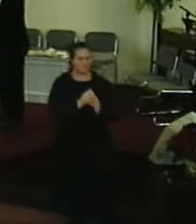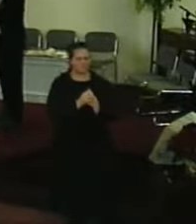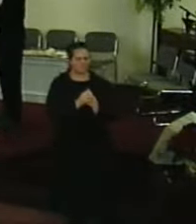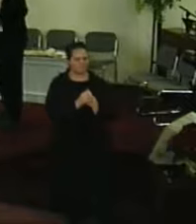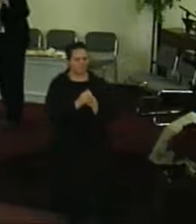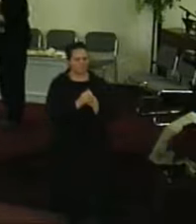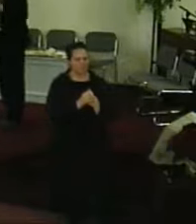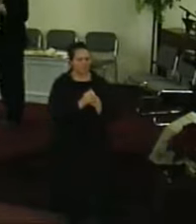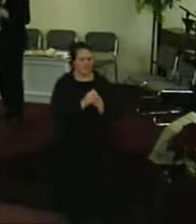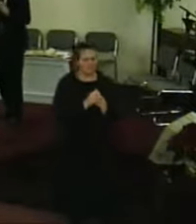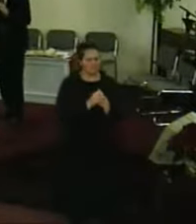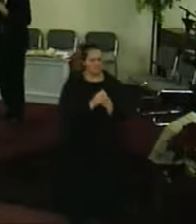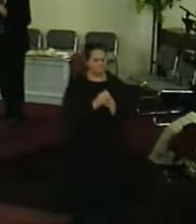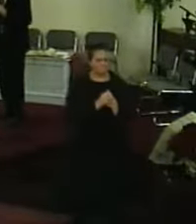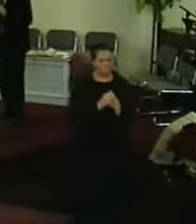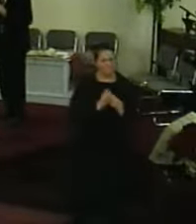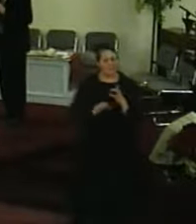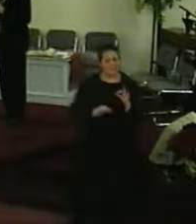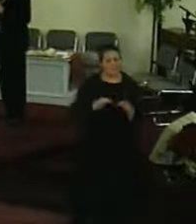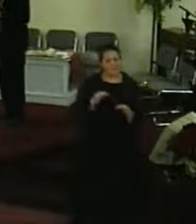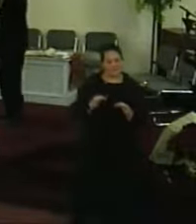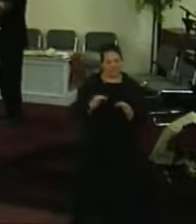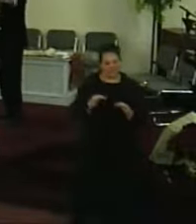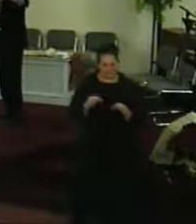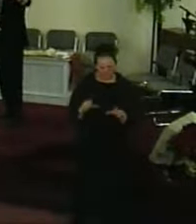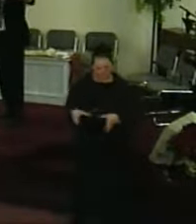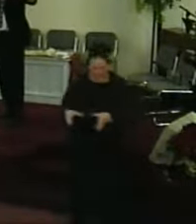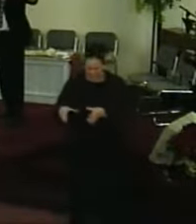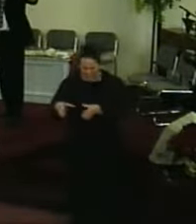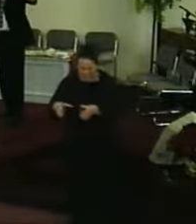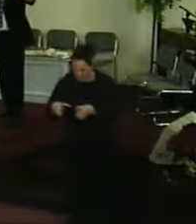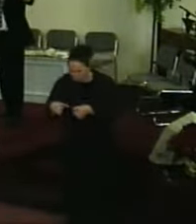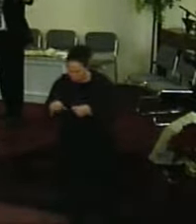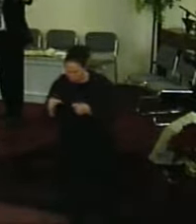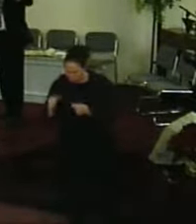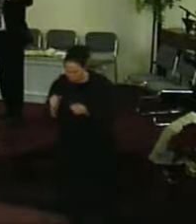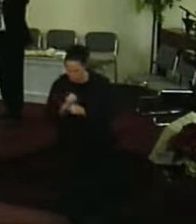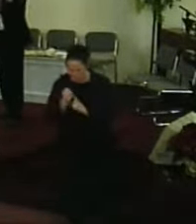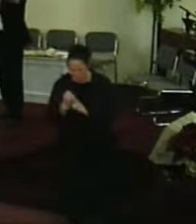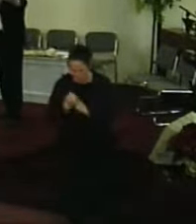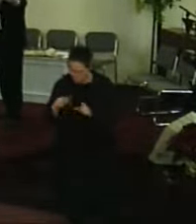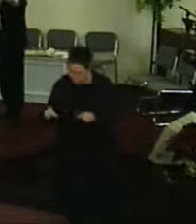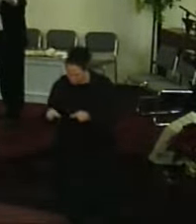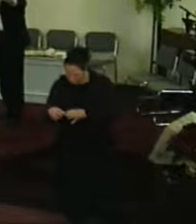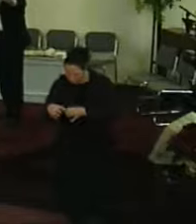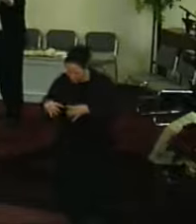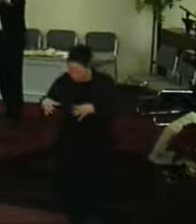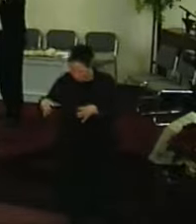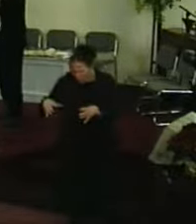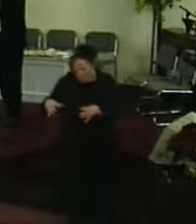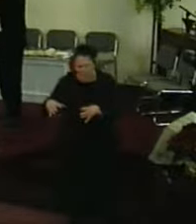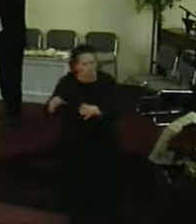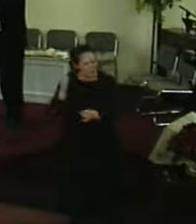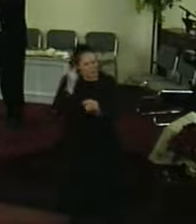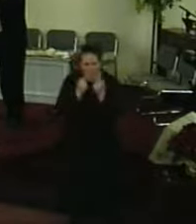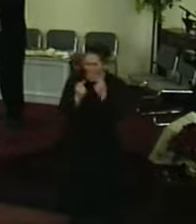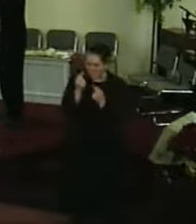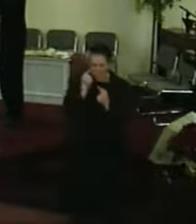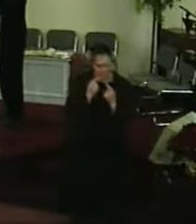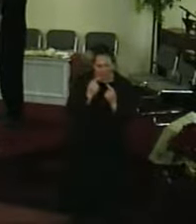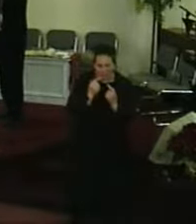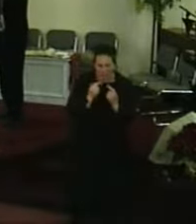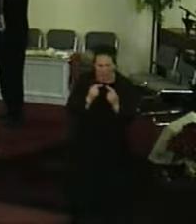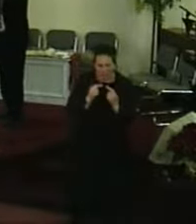and saying, oh, this is really bad, you don't consider it. You don't consider it. You keep looking at